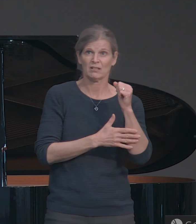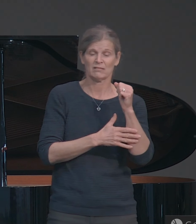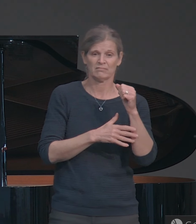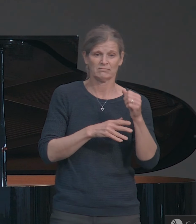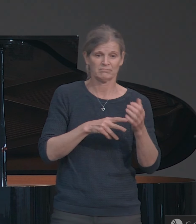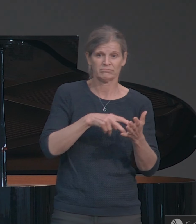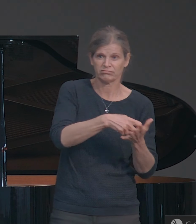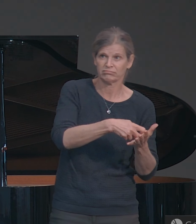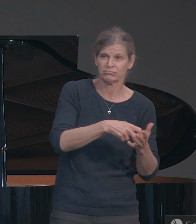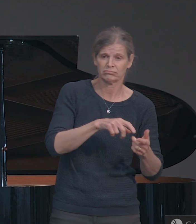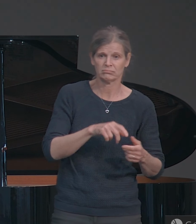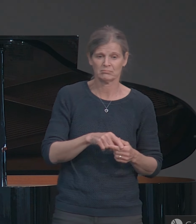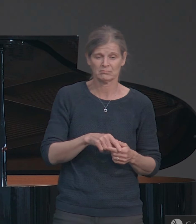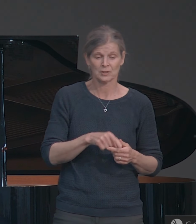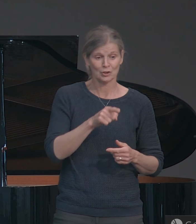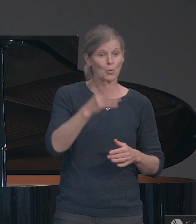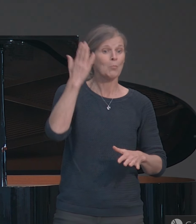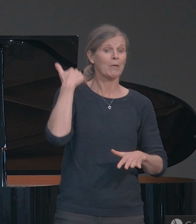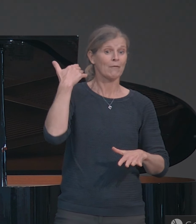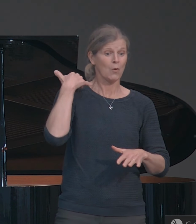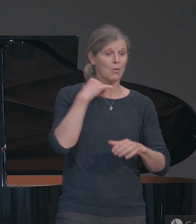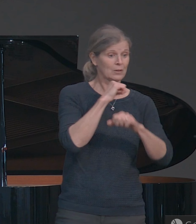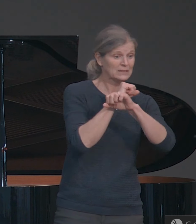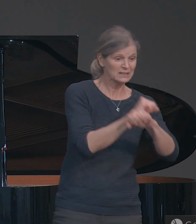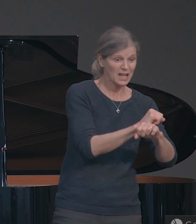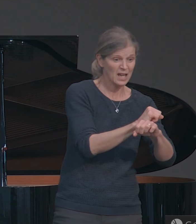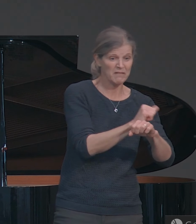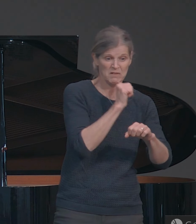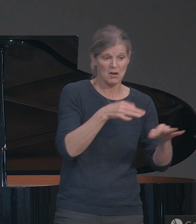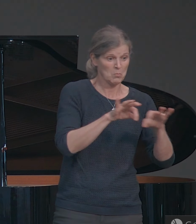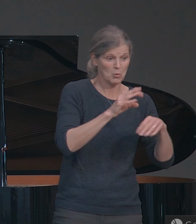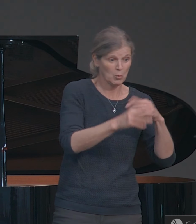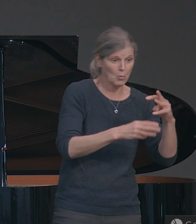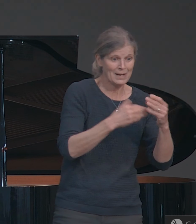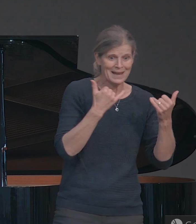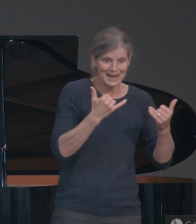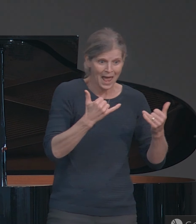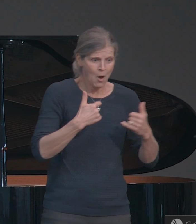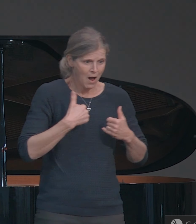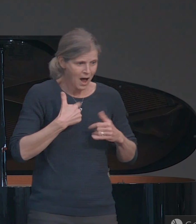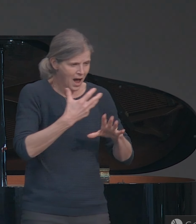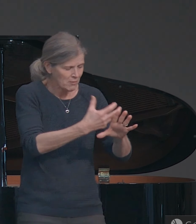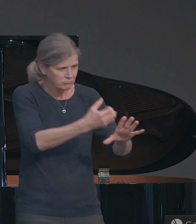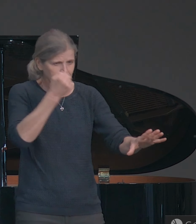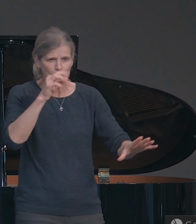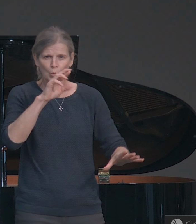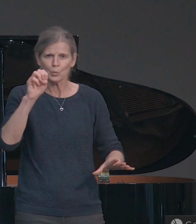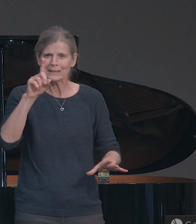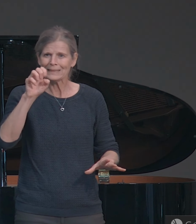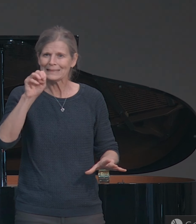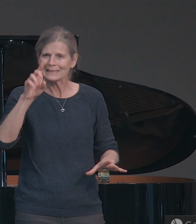You were slaves. You were inconsequential to the world. And I redeemed you.